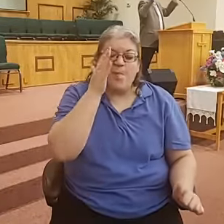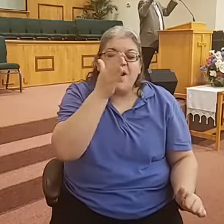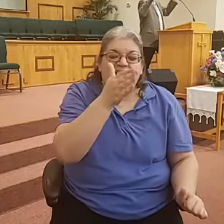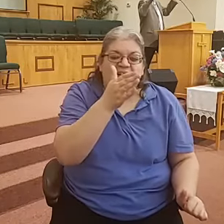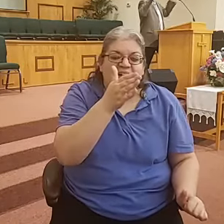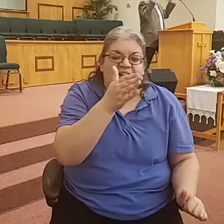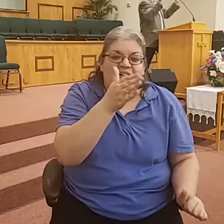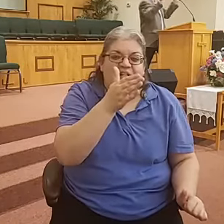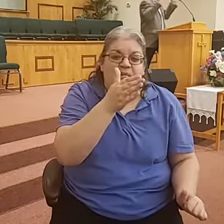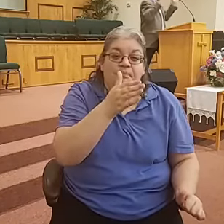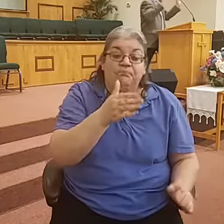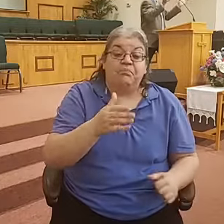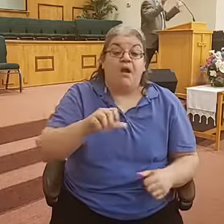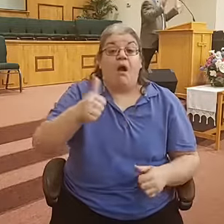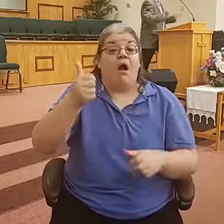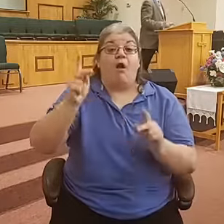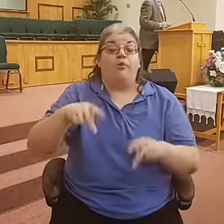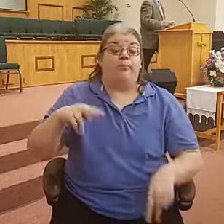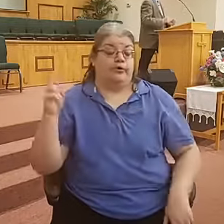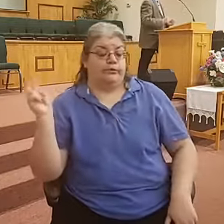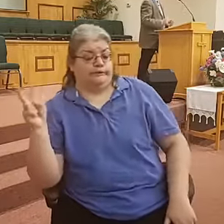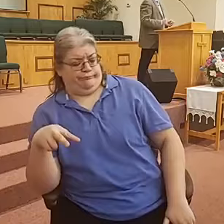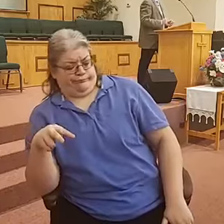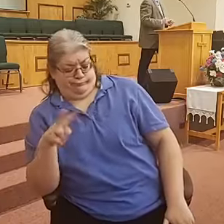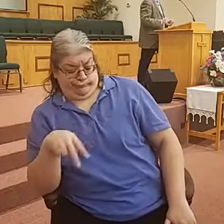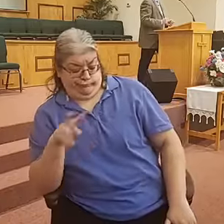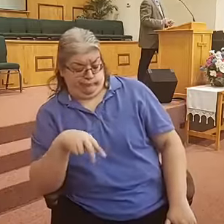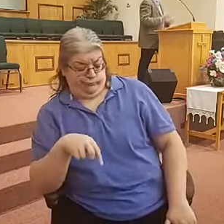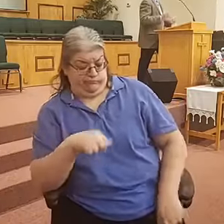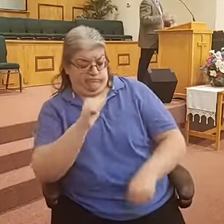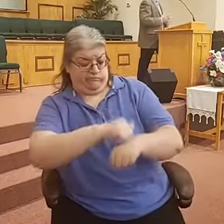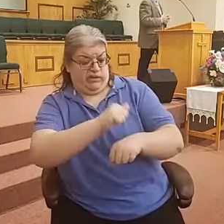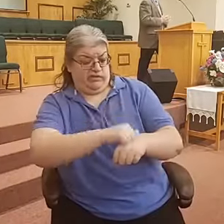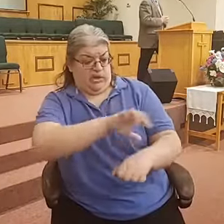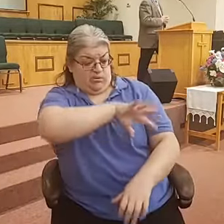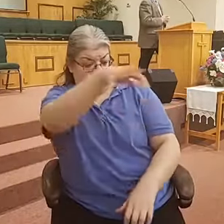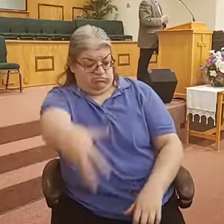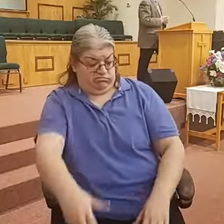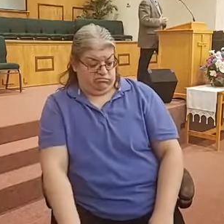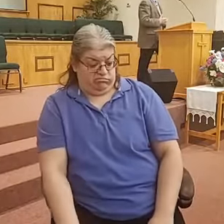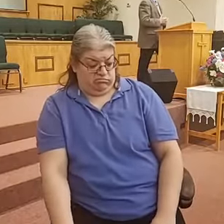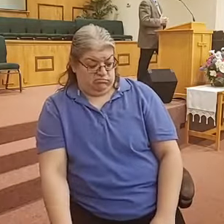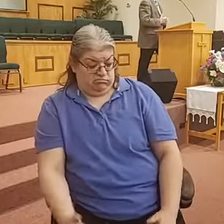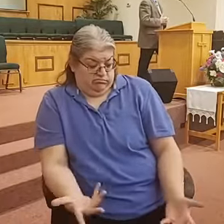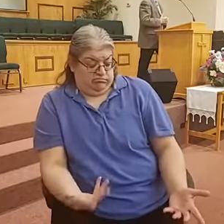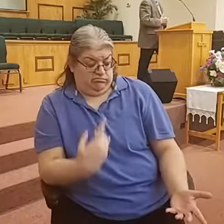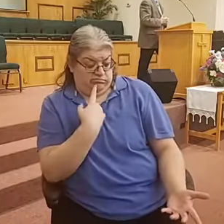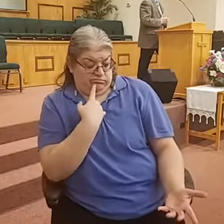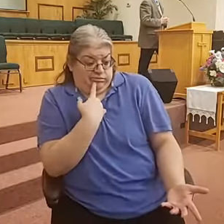big hunk of stone or rock. And it's really on how you look at life.